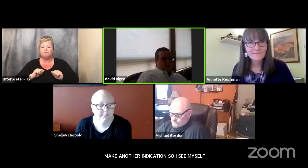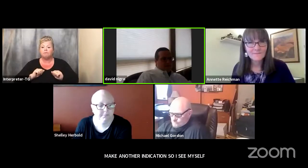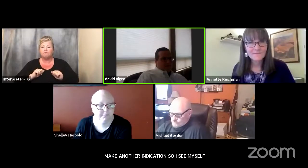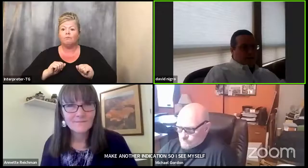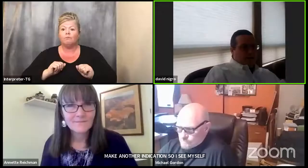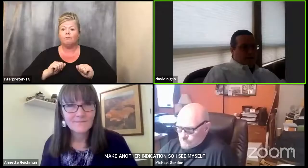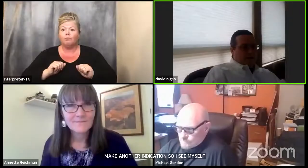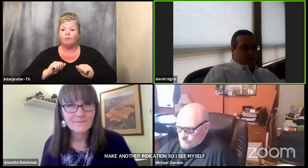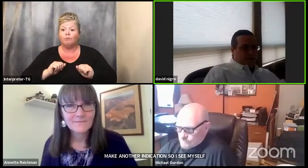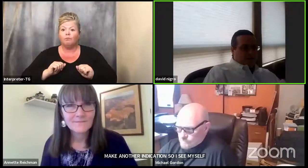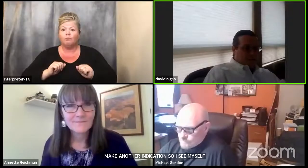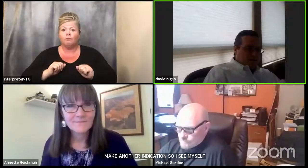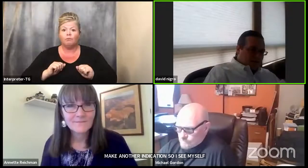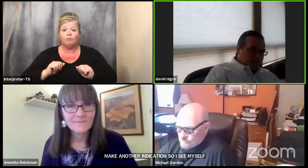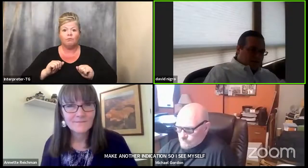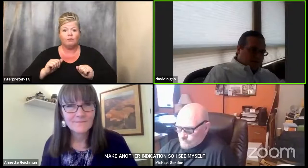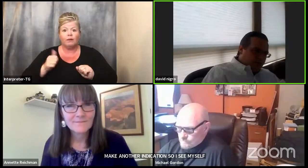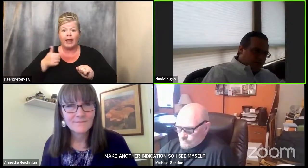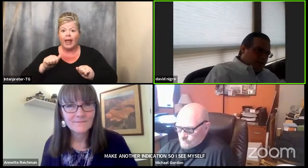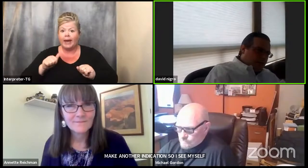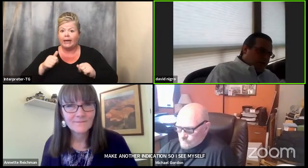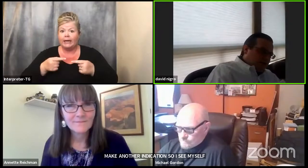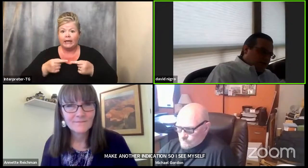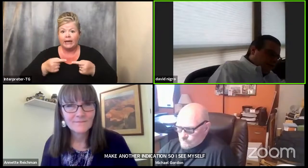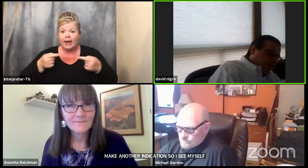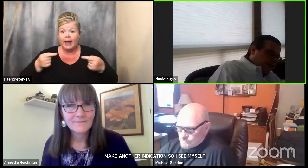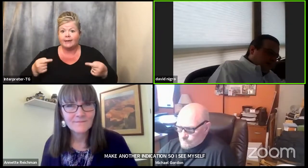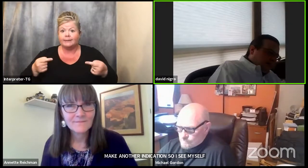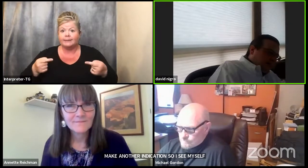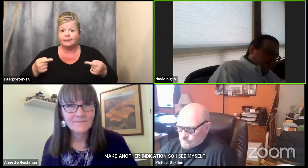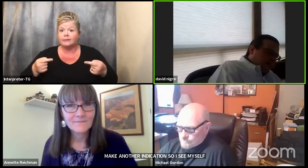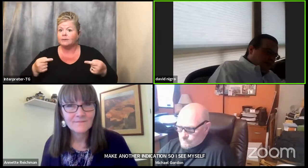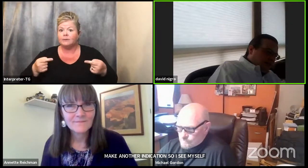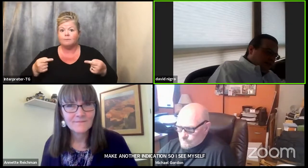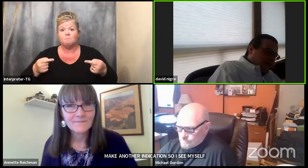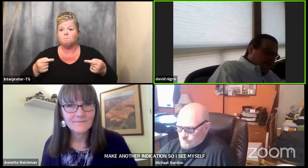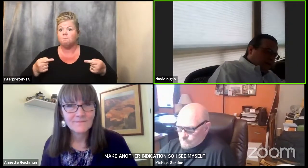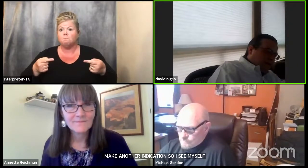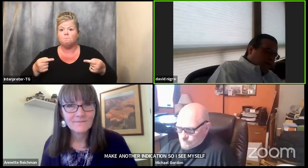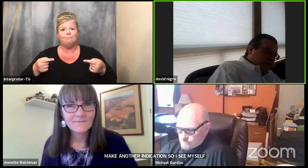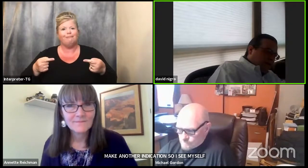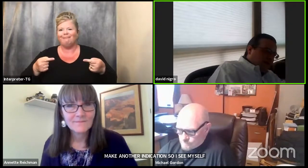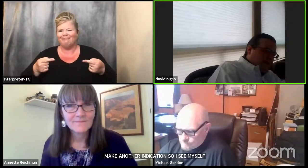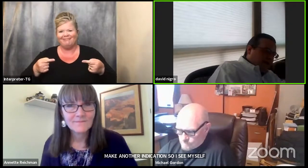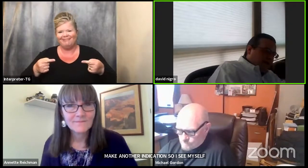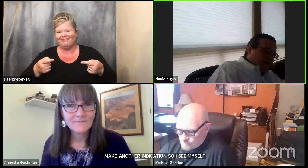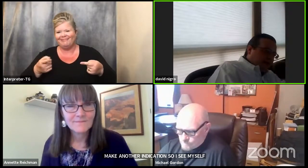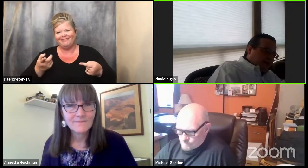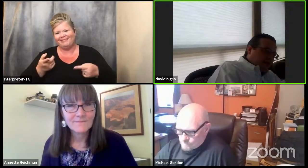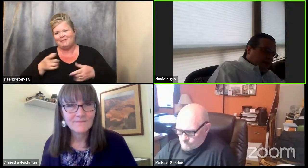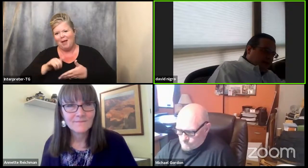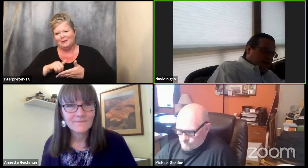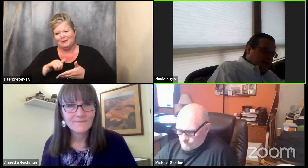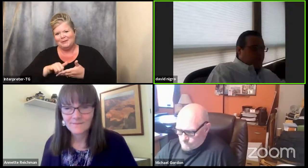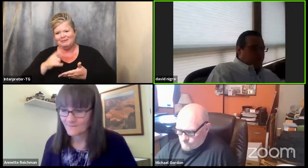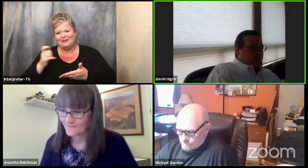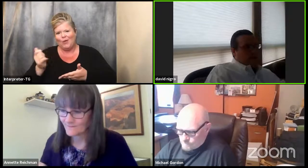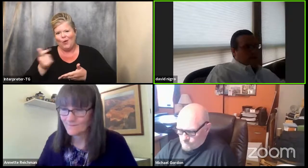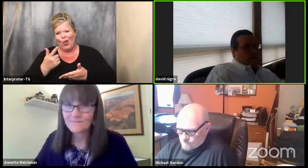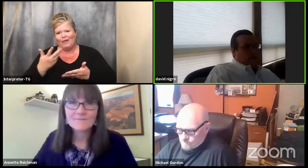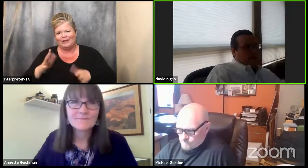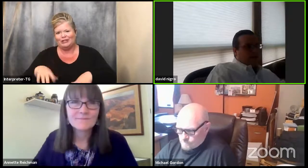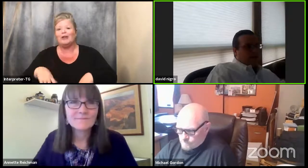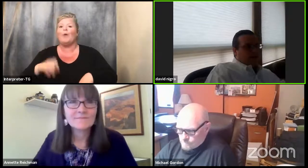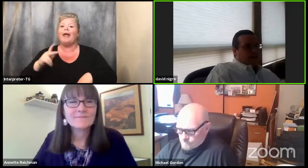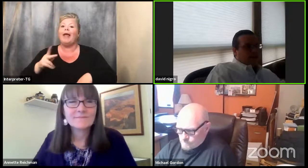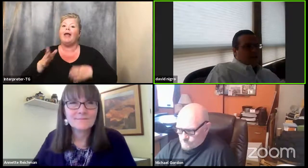If there are any nays, and there can't be, and then Mike Manley has recused